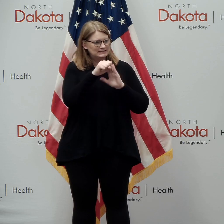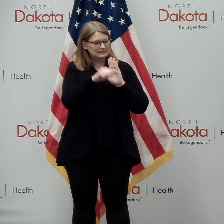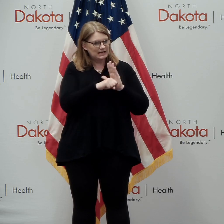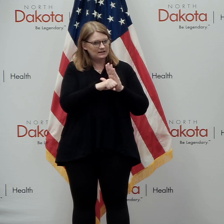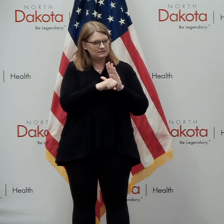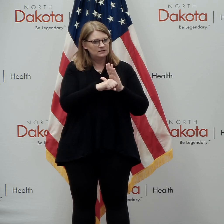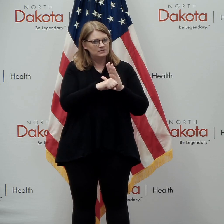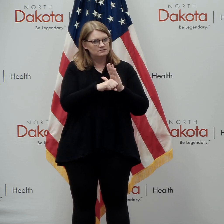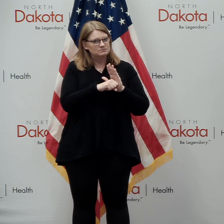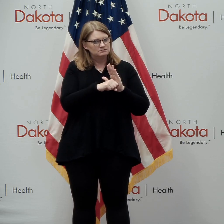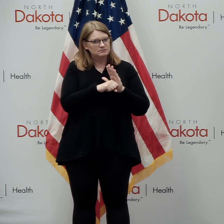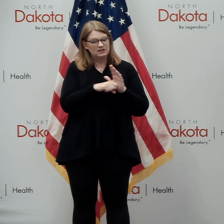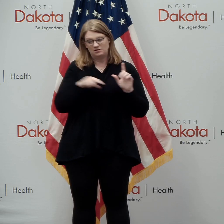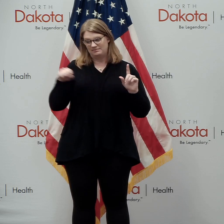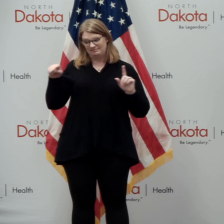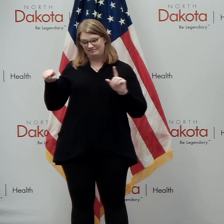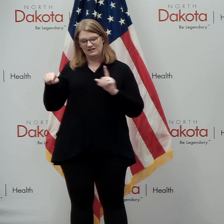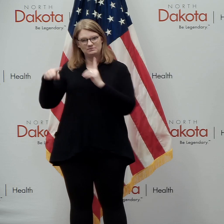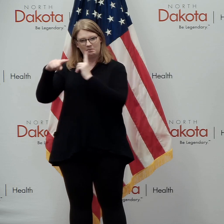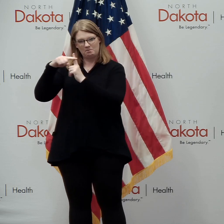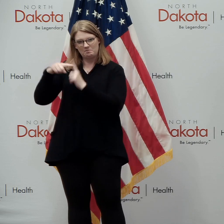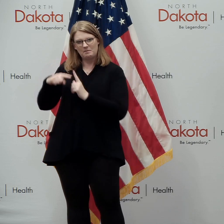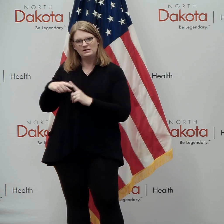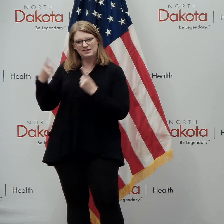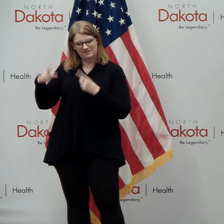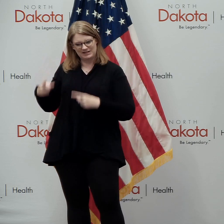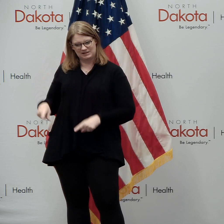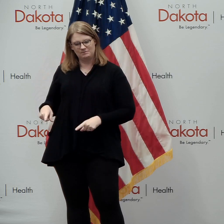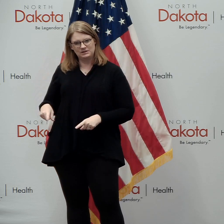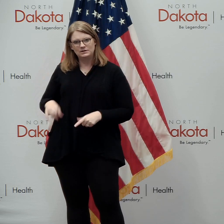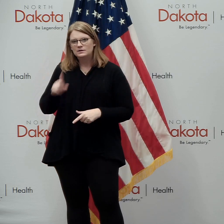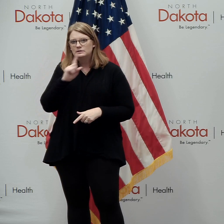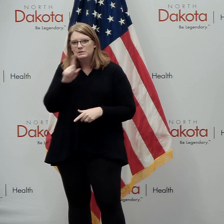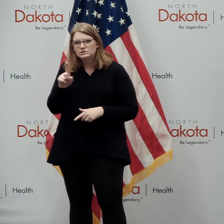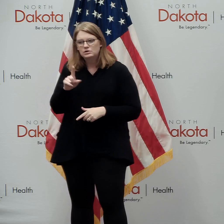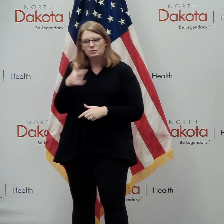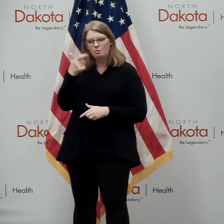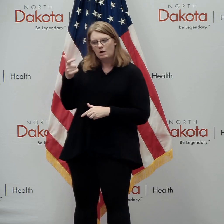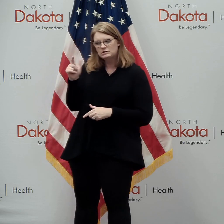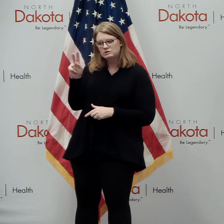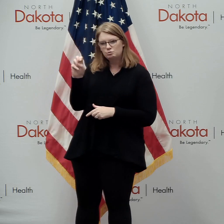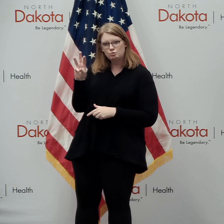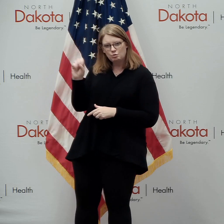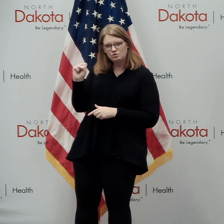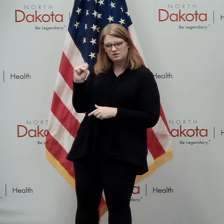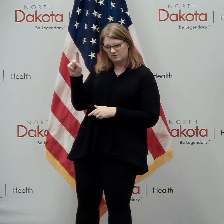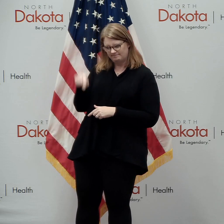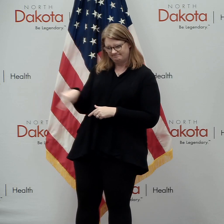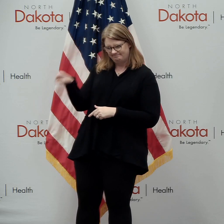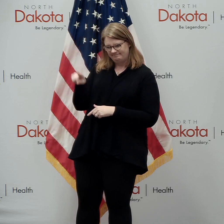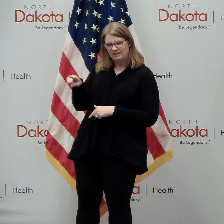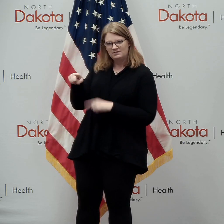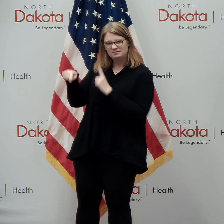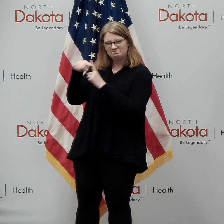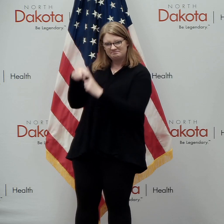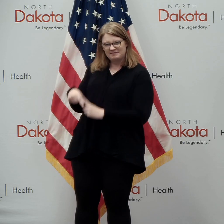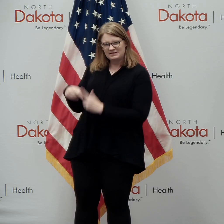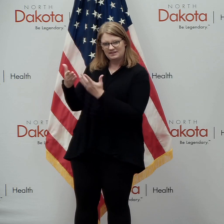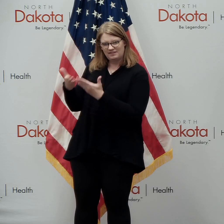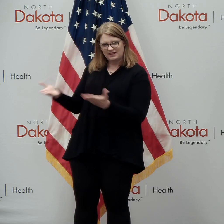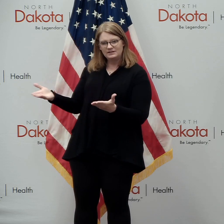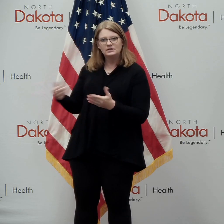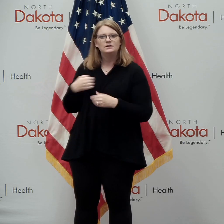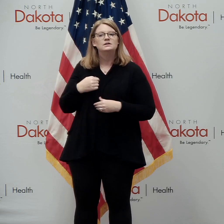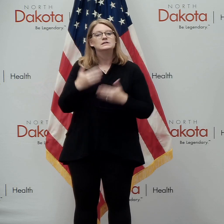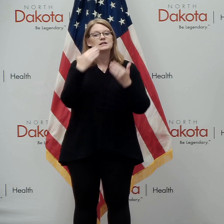positive outside of COVID, and make sure you're checking all your other news sources for those. But we are grateful for all of you